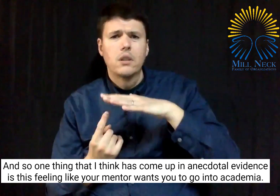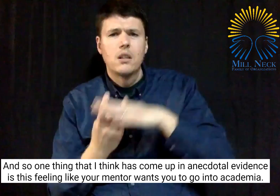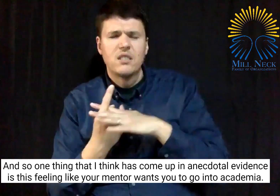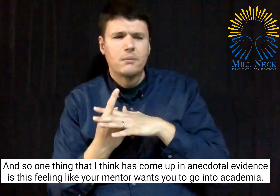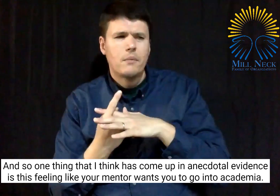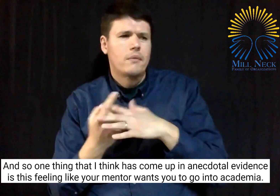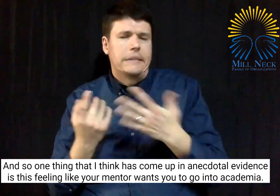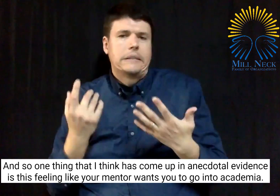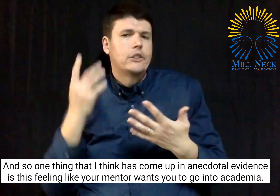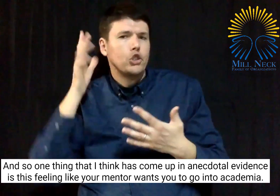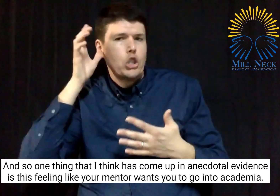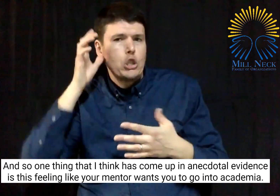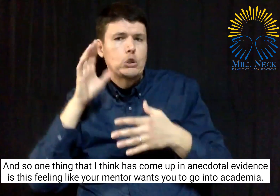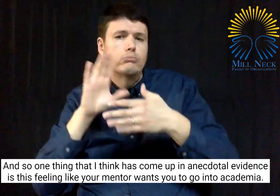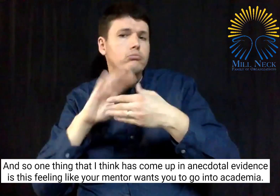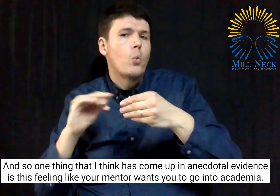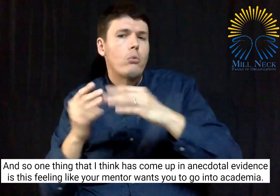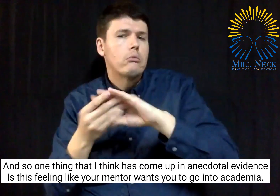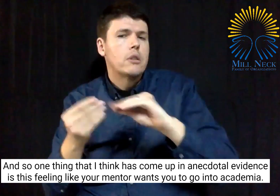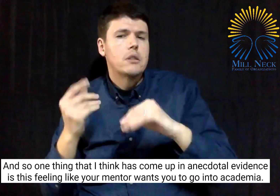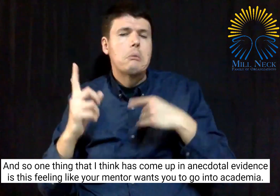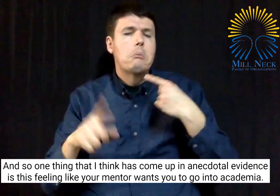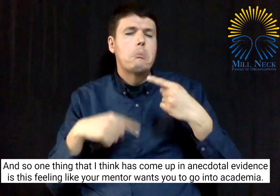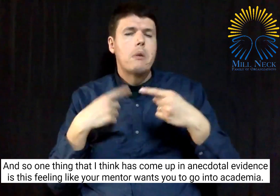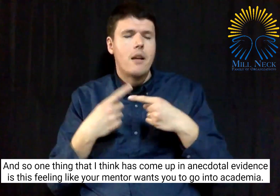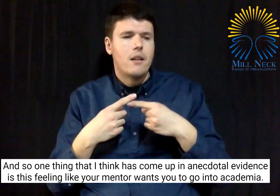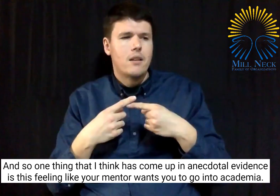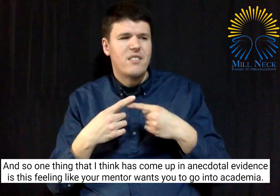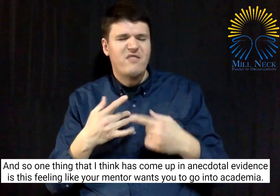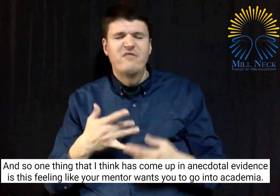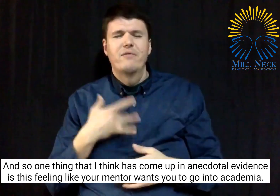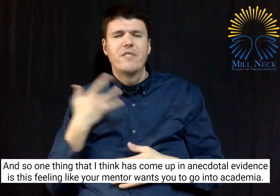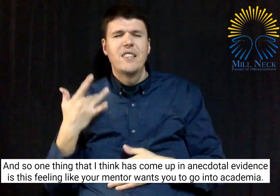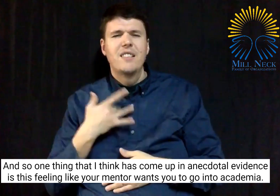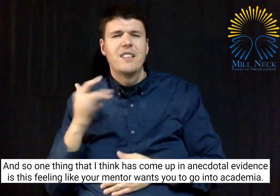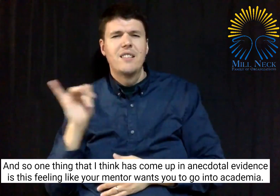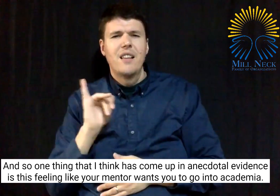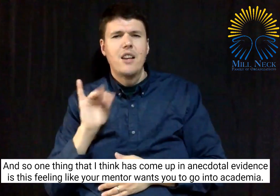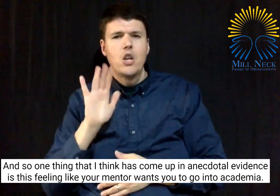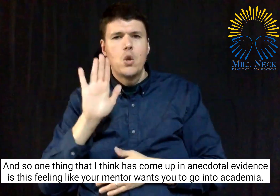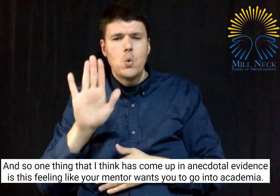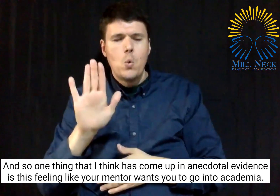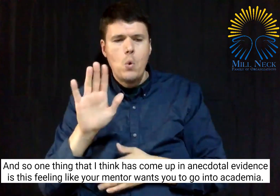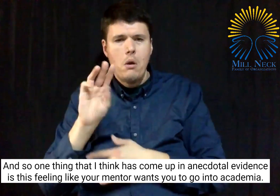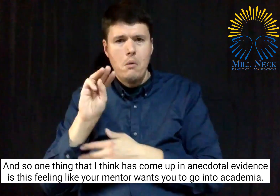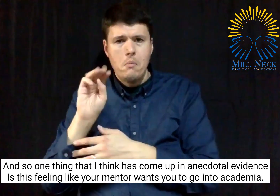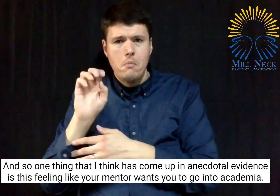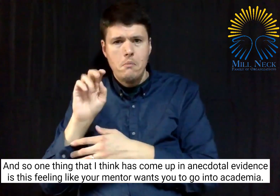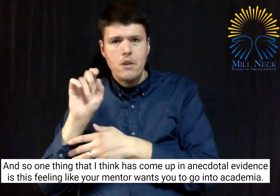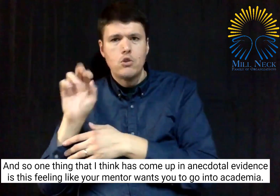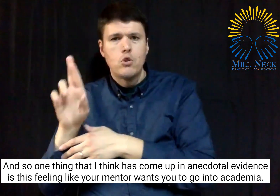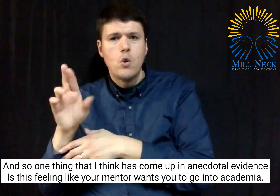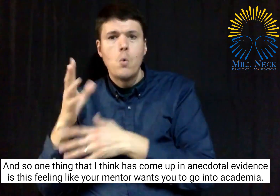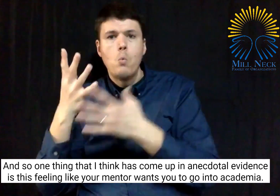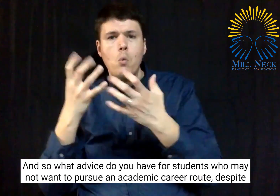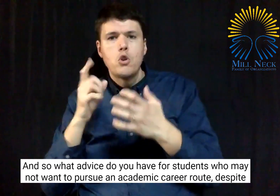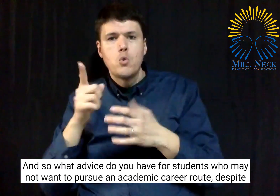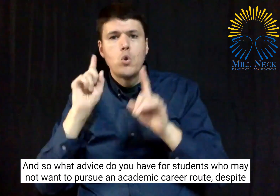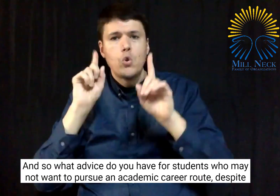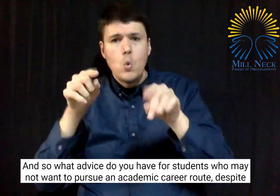anecdotal evidence is this feeling like your mentor wants you to go into academia. And so what